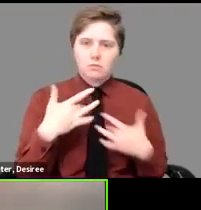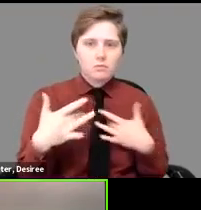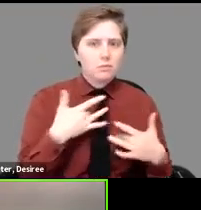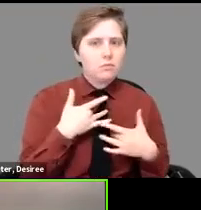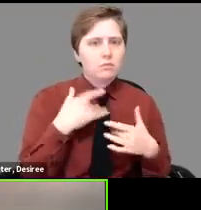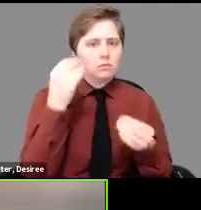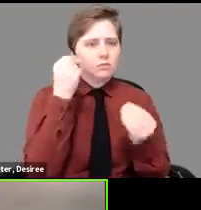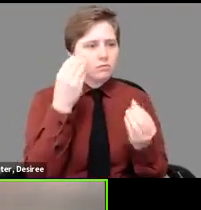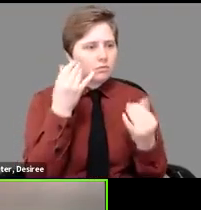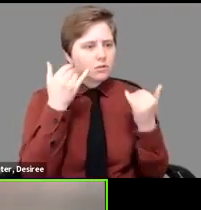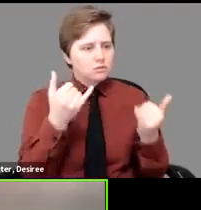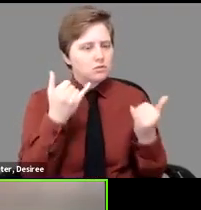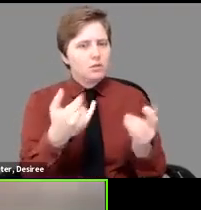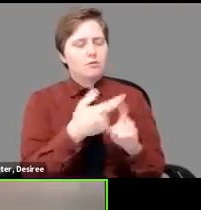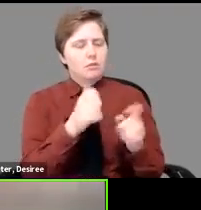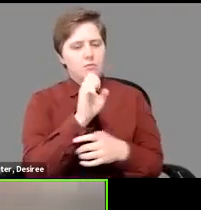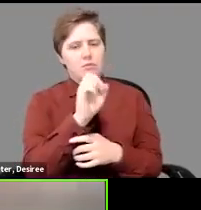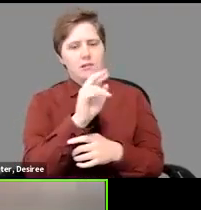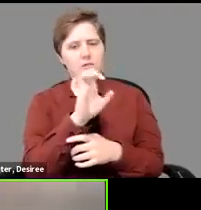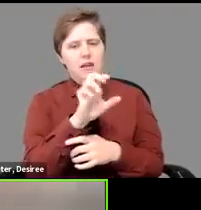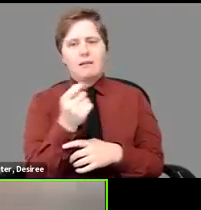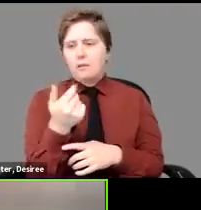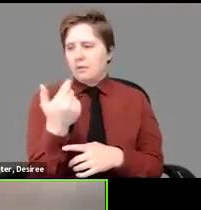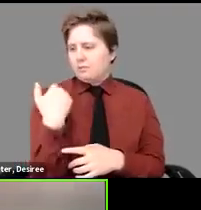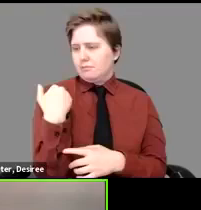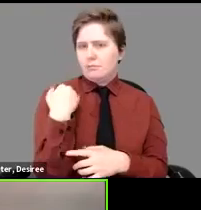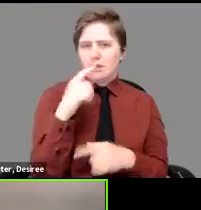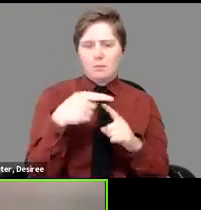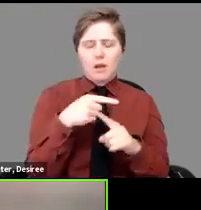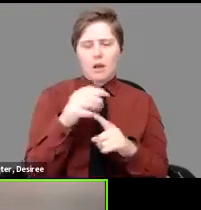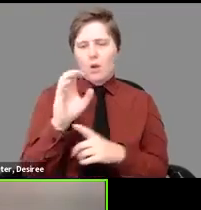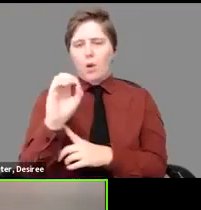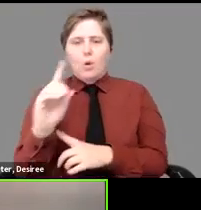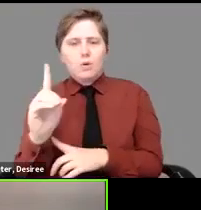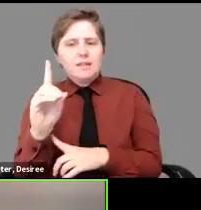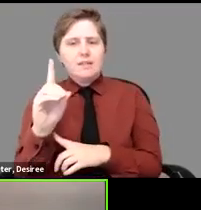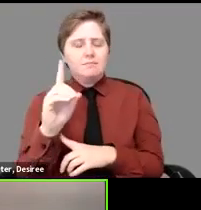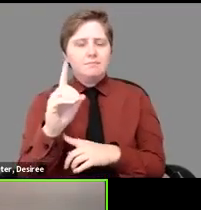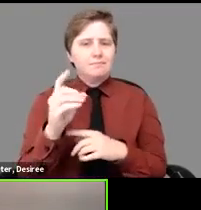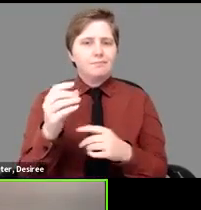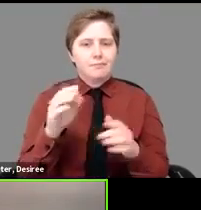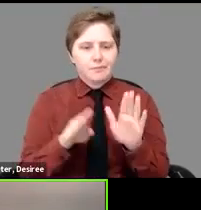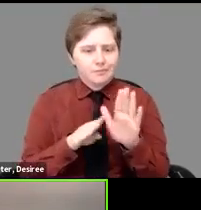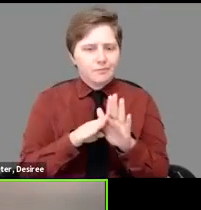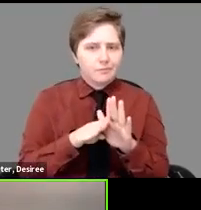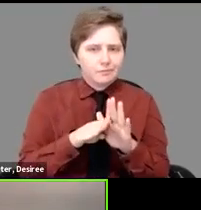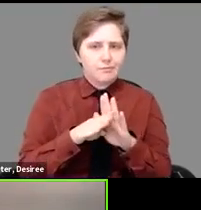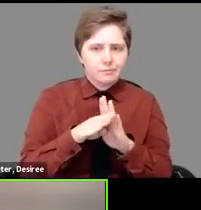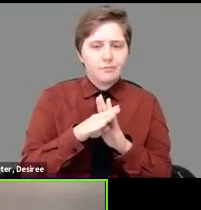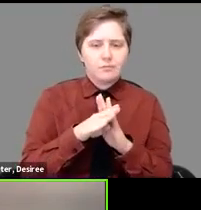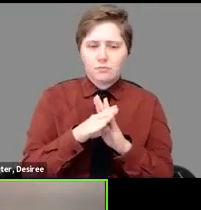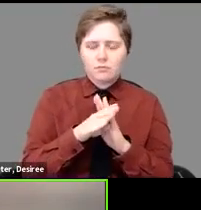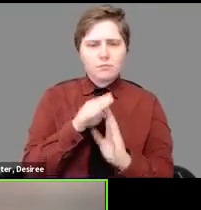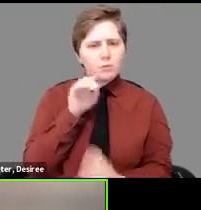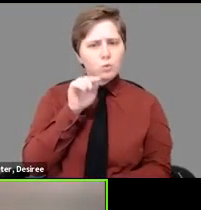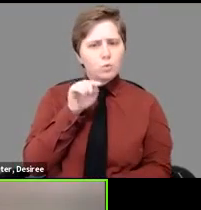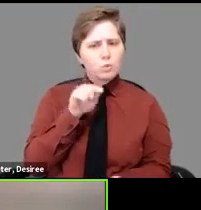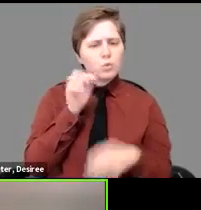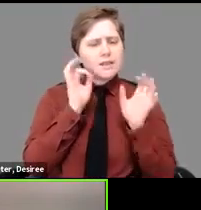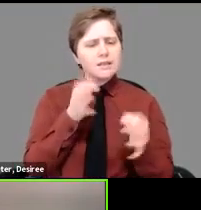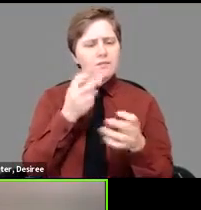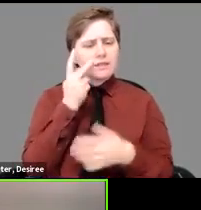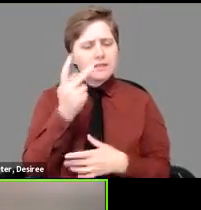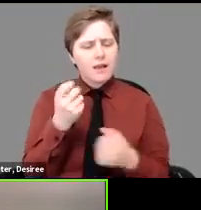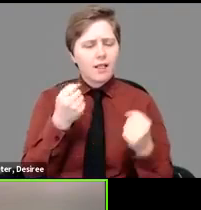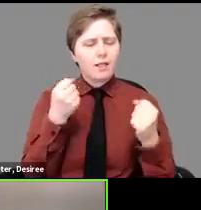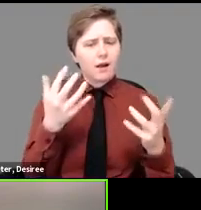piece of information from Eric a little earlier about overdoses being on the uptick. You definitely see a lot